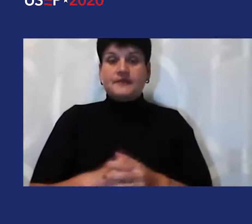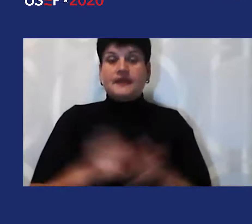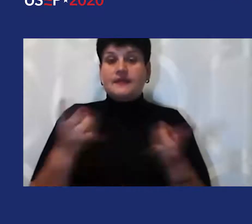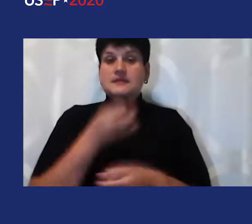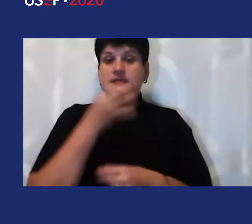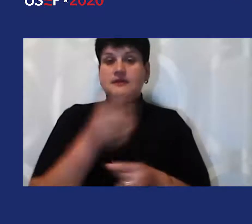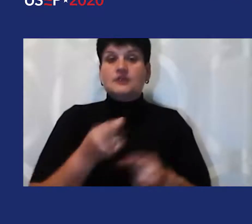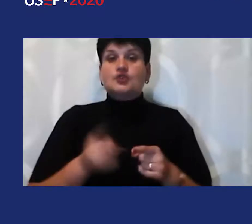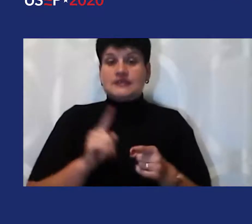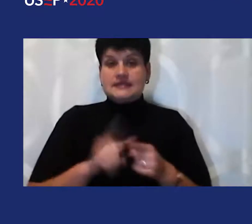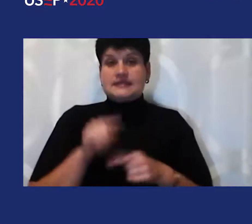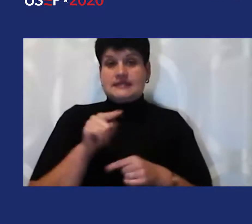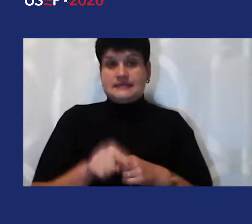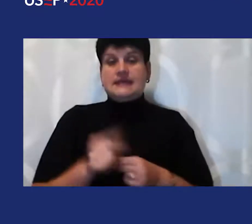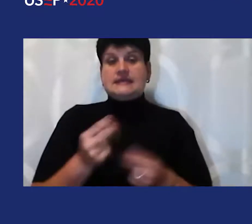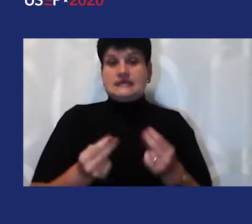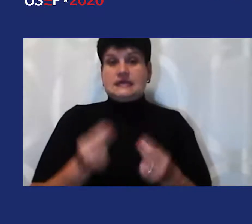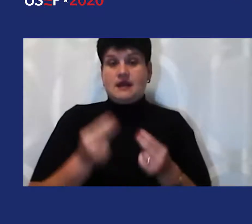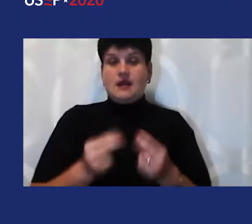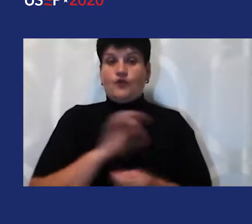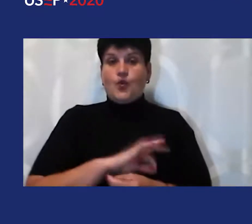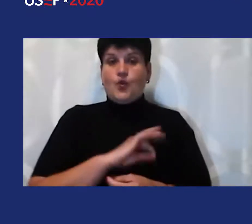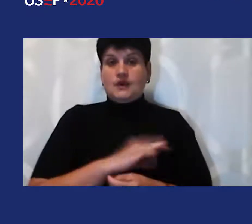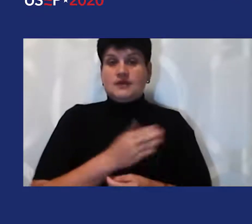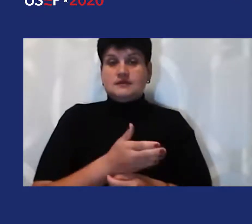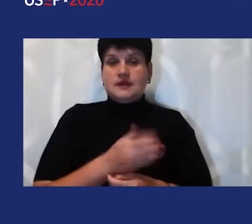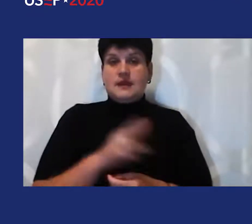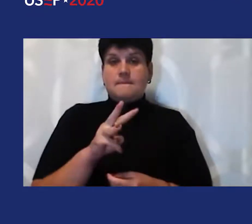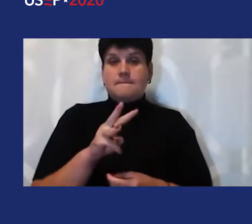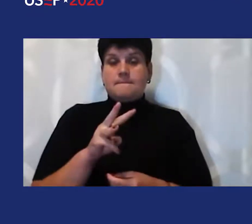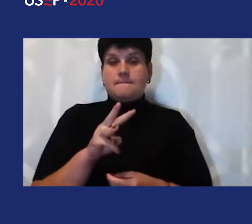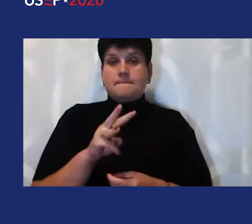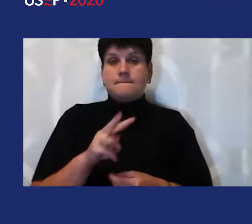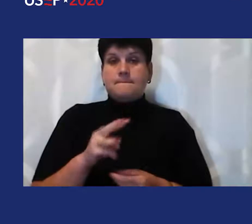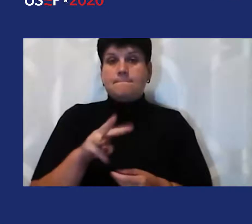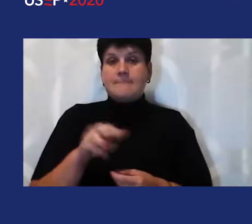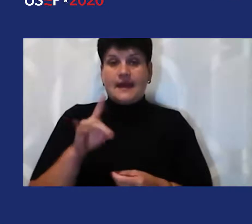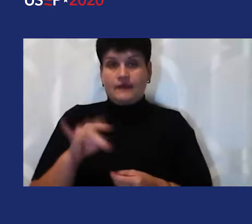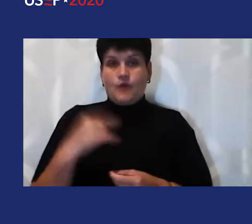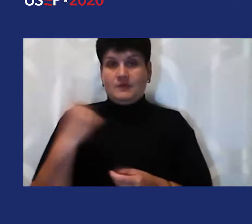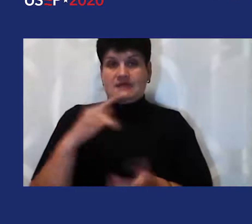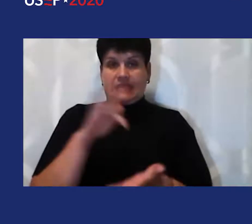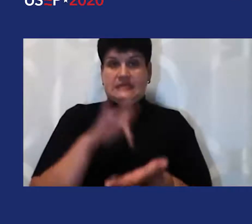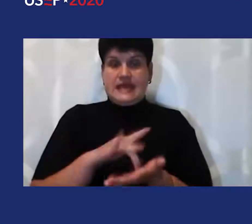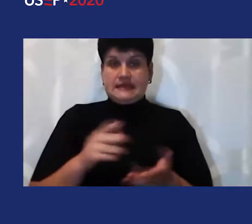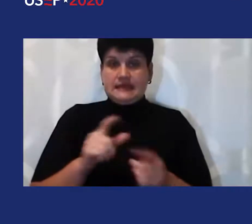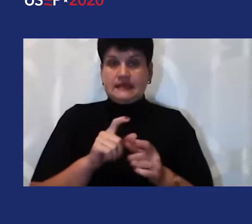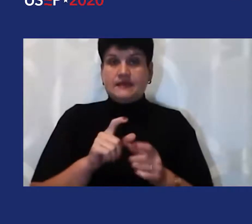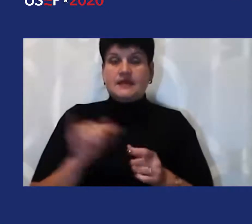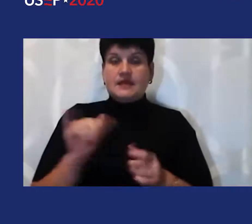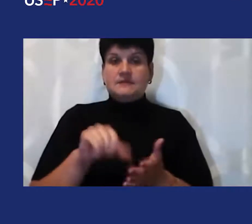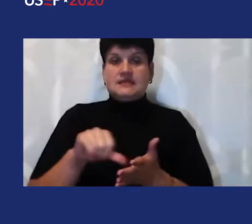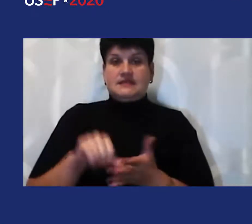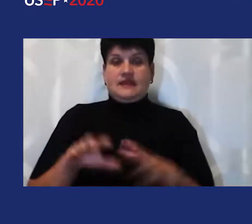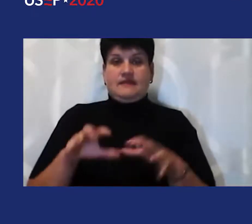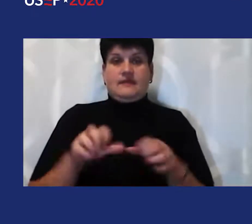The central government president actually wanted the central government to be a good policeman in this